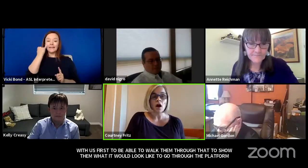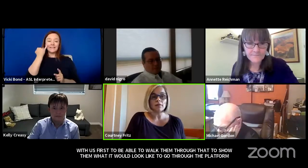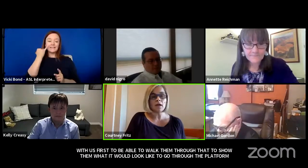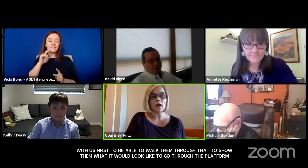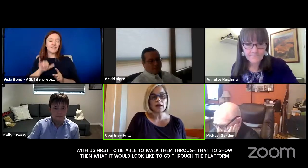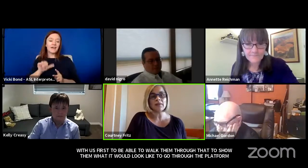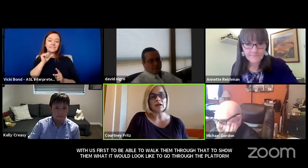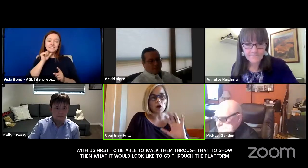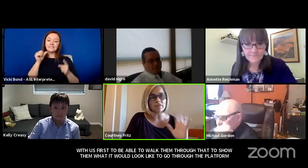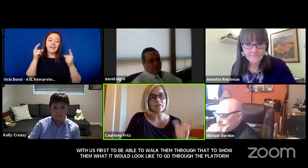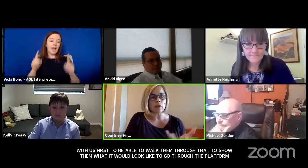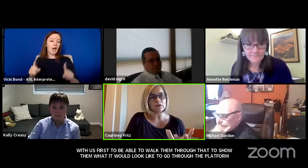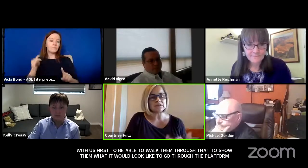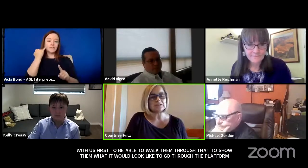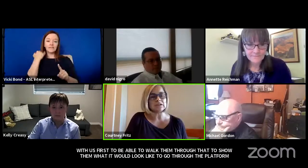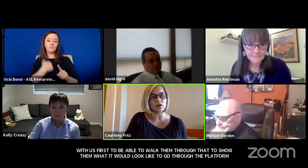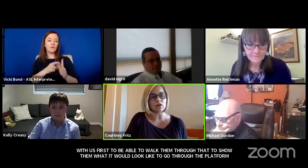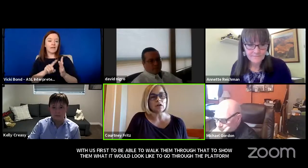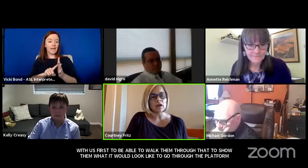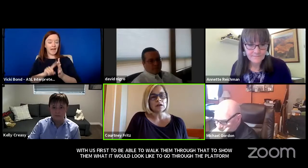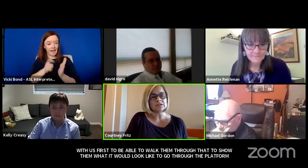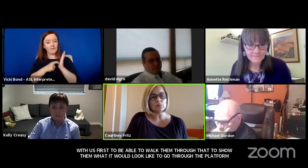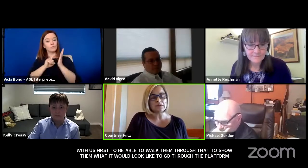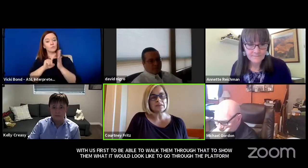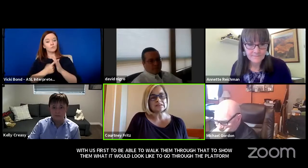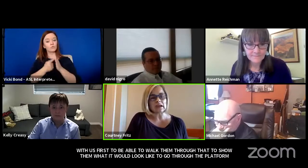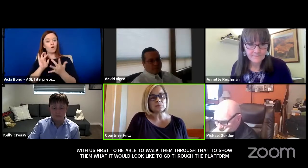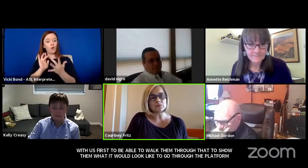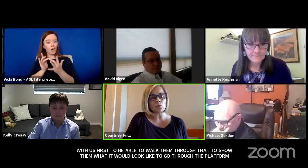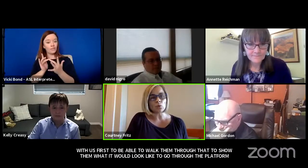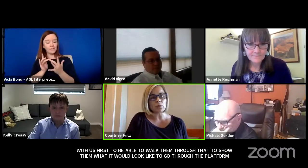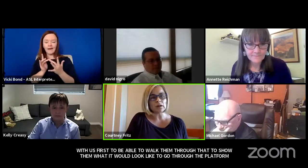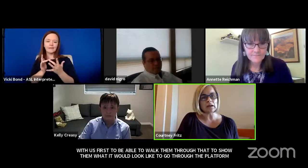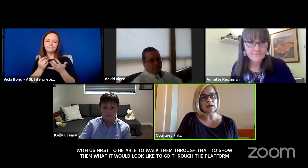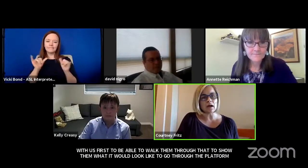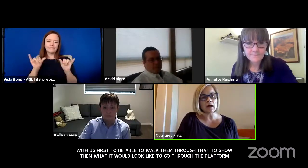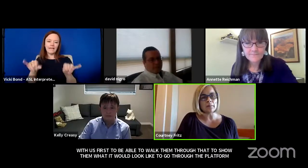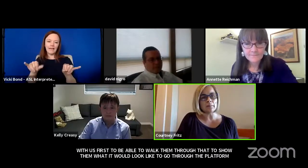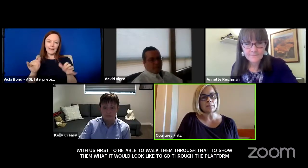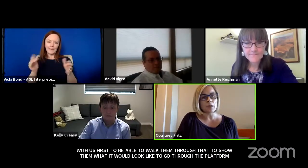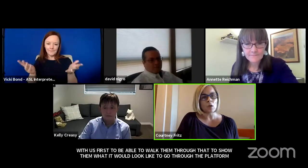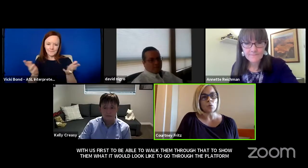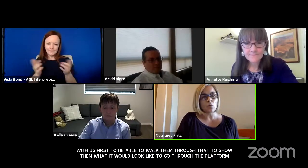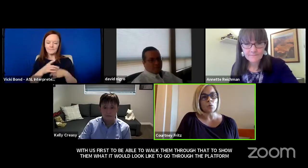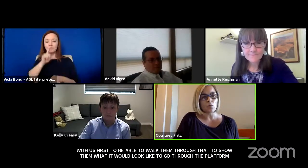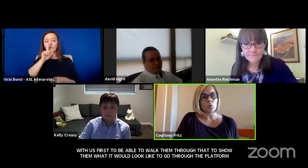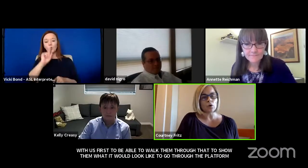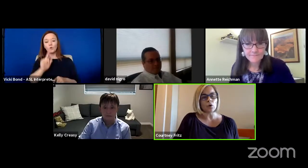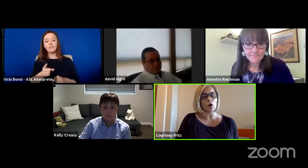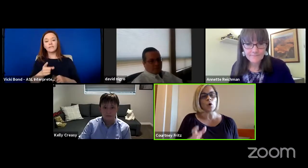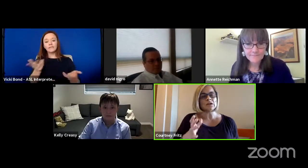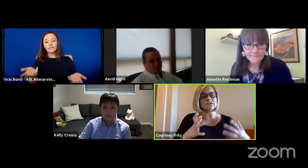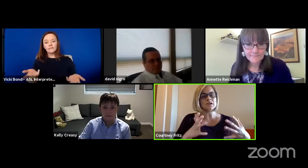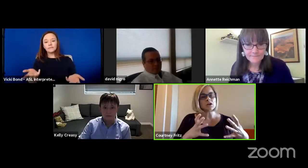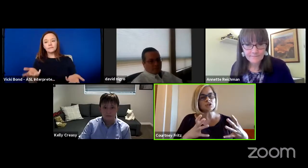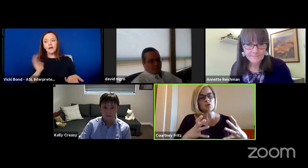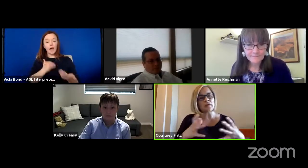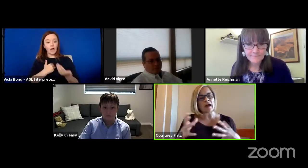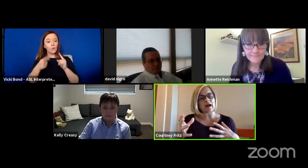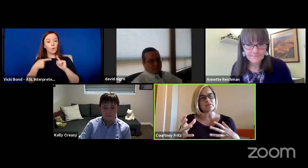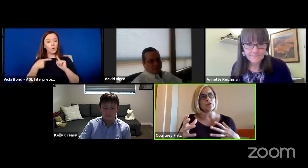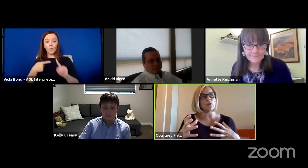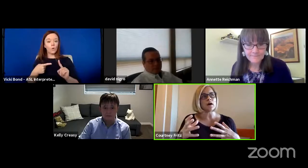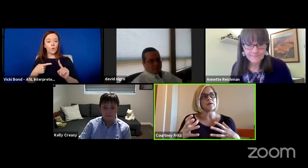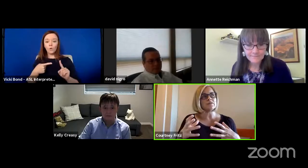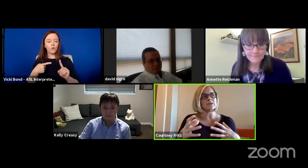start online, then all of that would still be the same. So we're really, our goal is not to